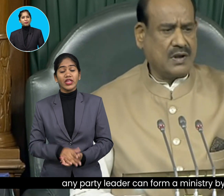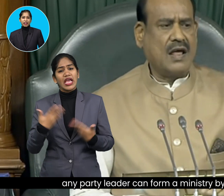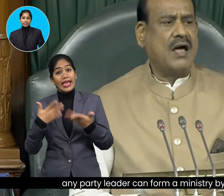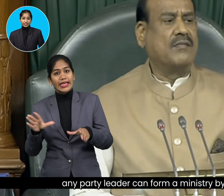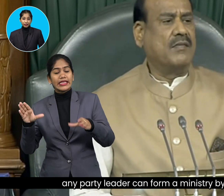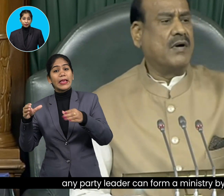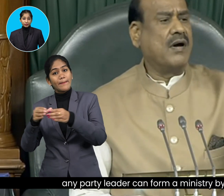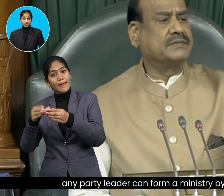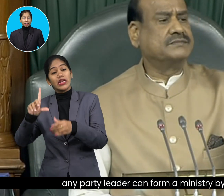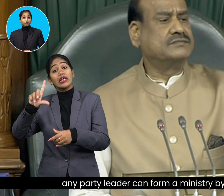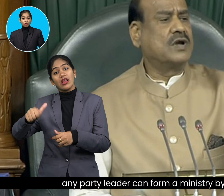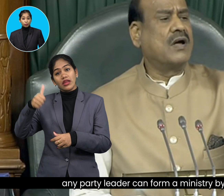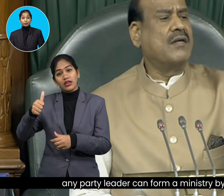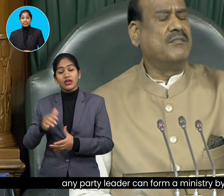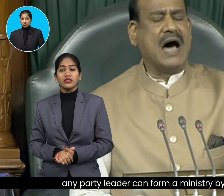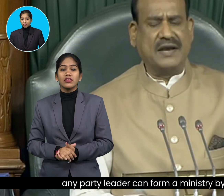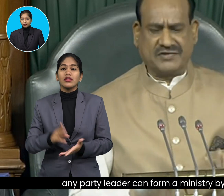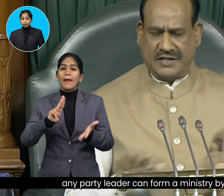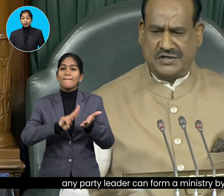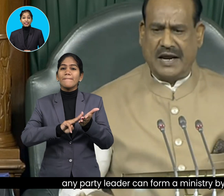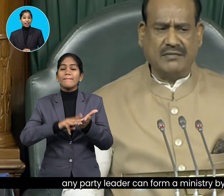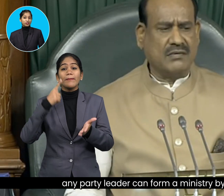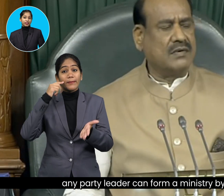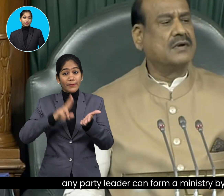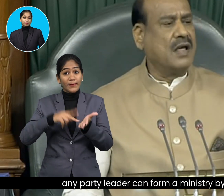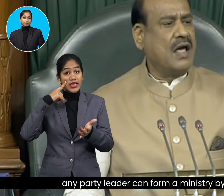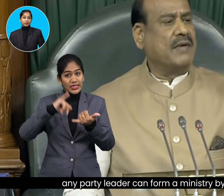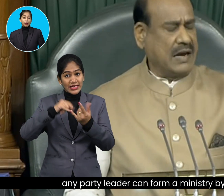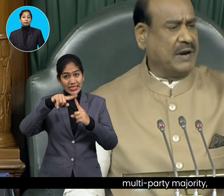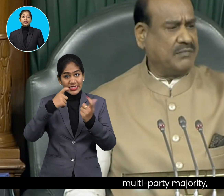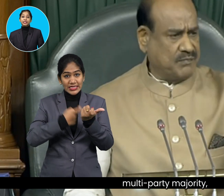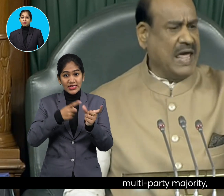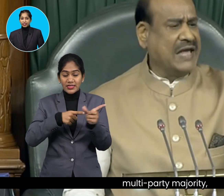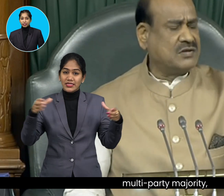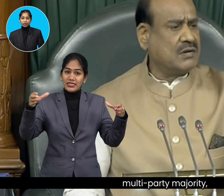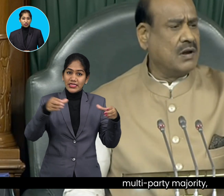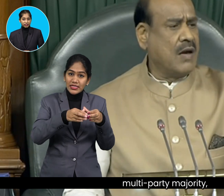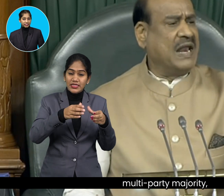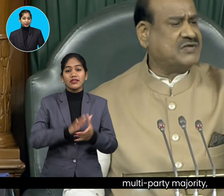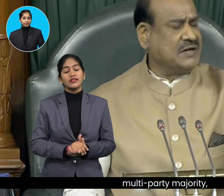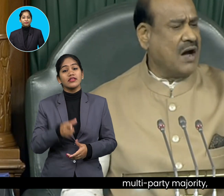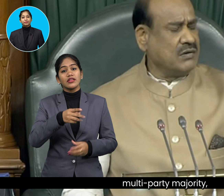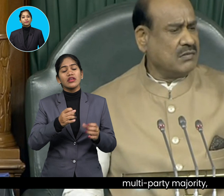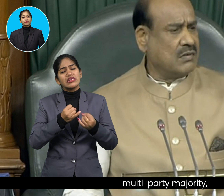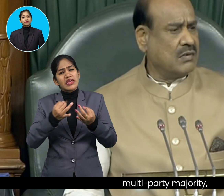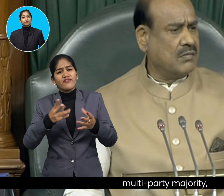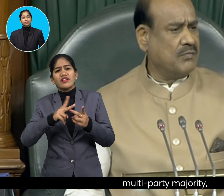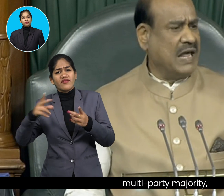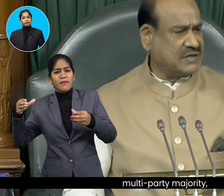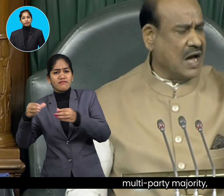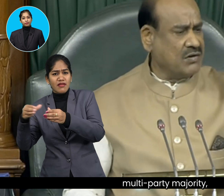any party leader can form a ministry by gathering multi-party majority.